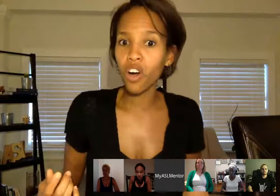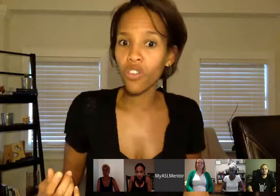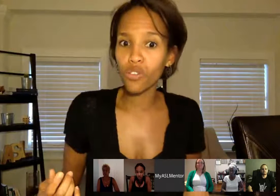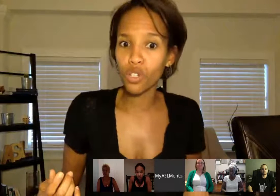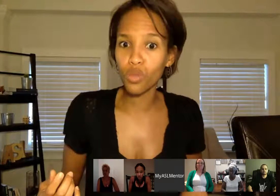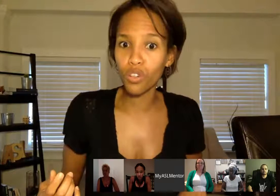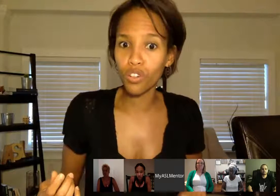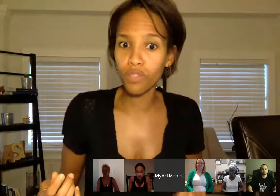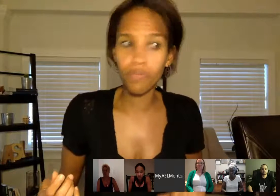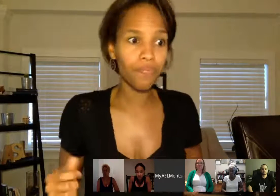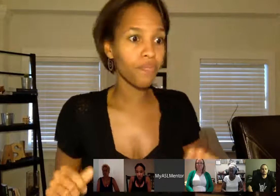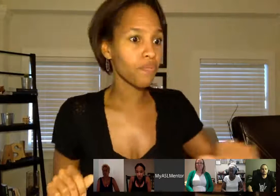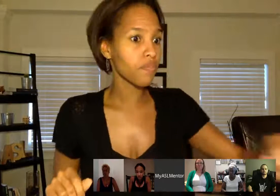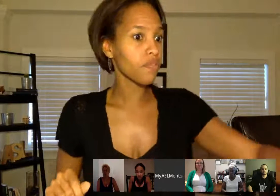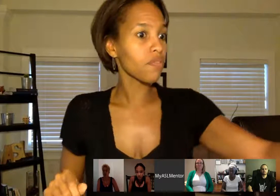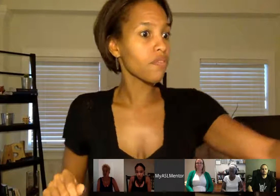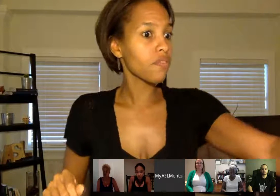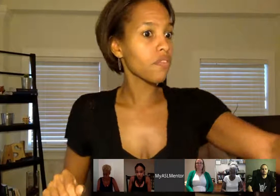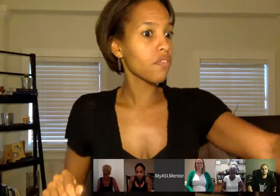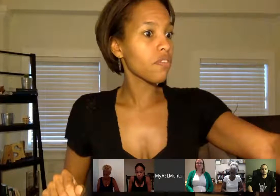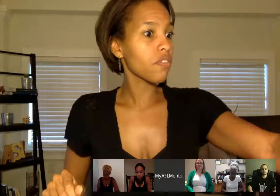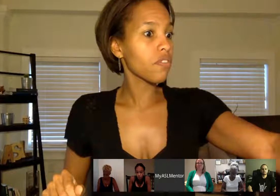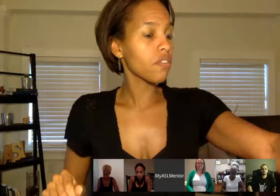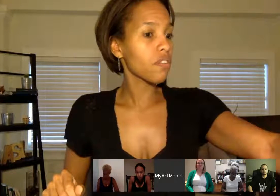Okay, all those could work.